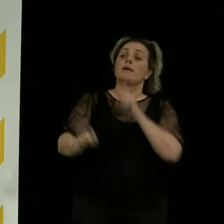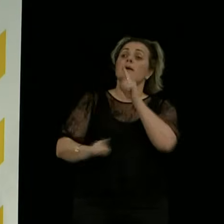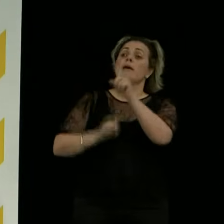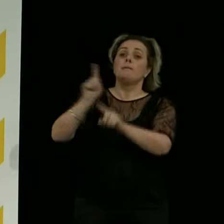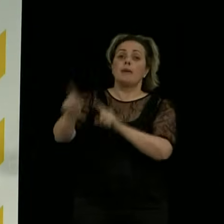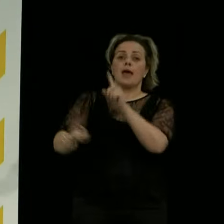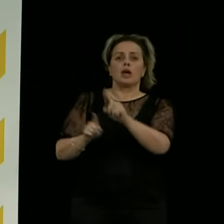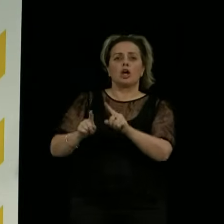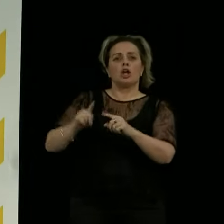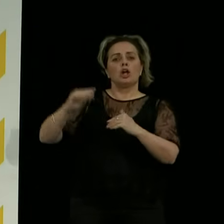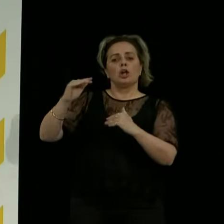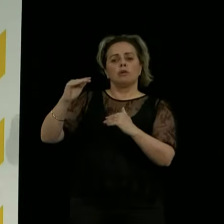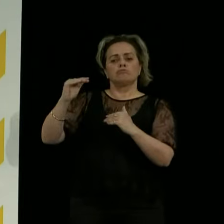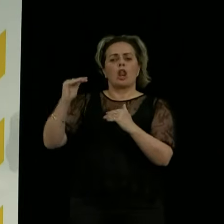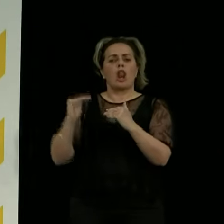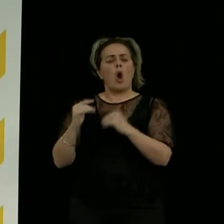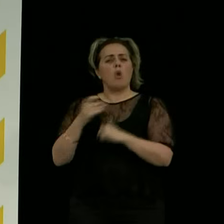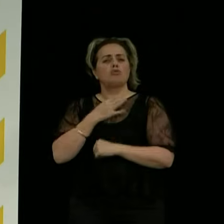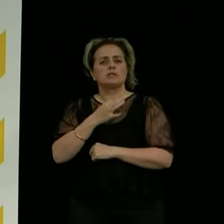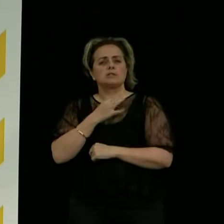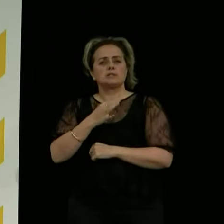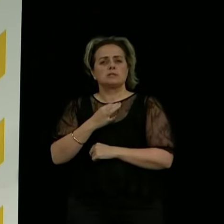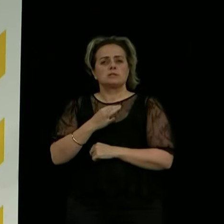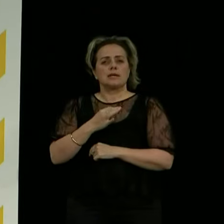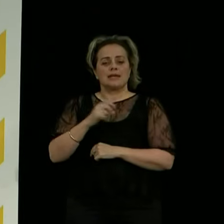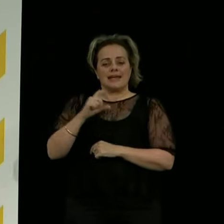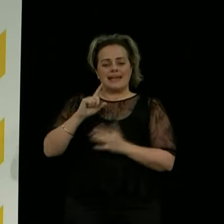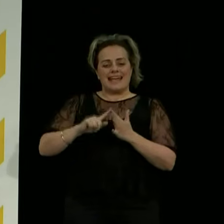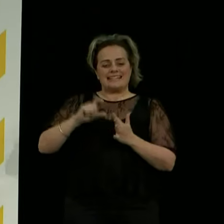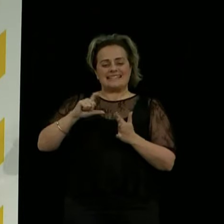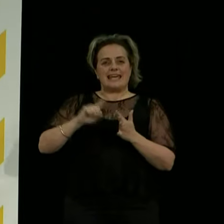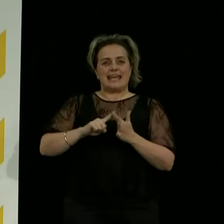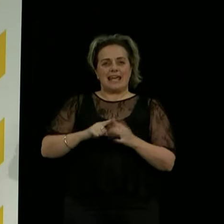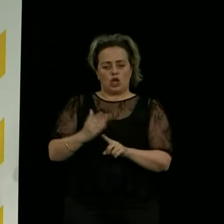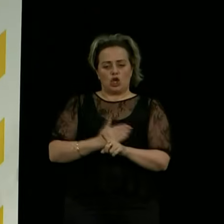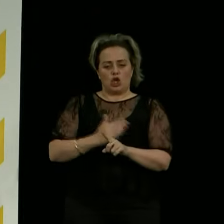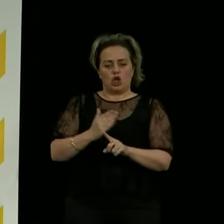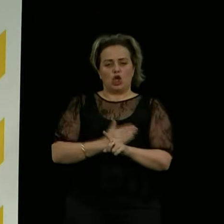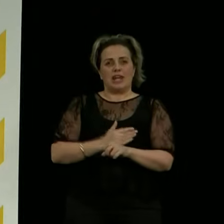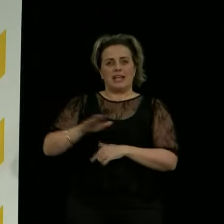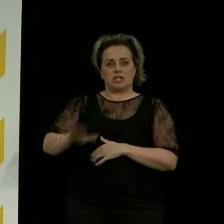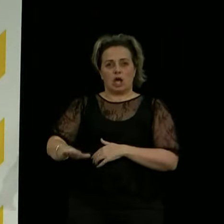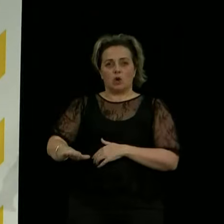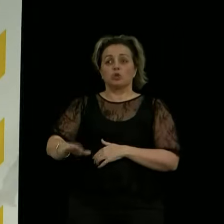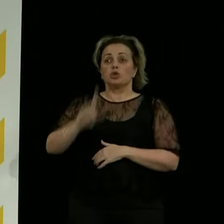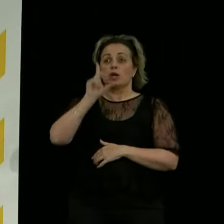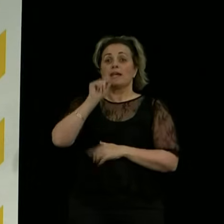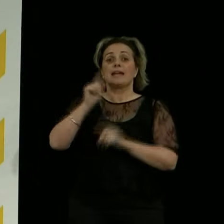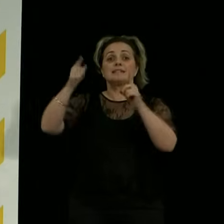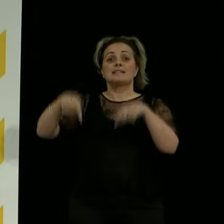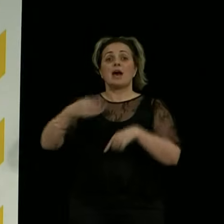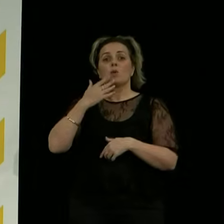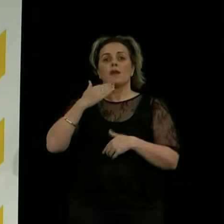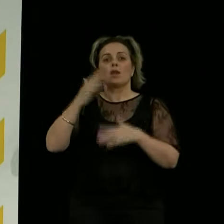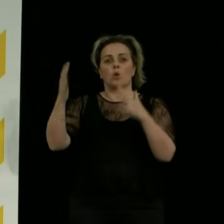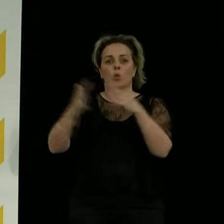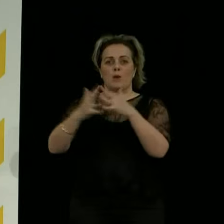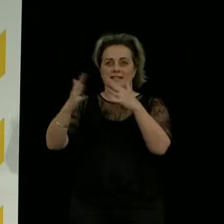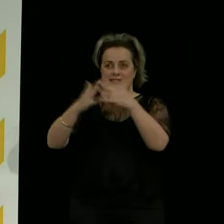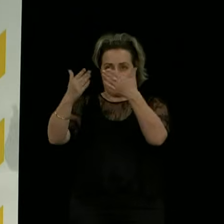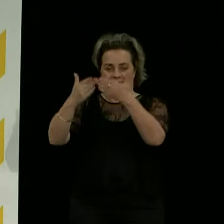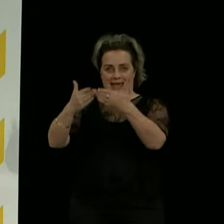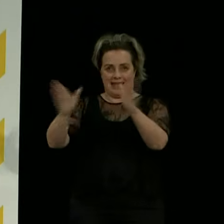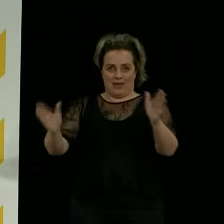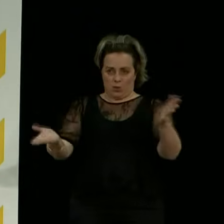ECE is low. Early learning services can welcome more children back from Wednesday. The exact number